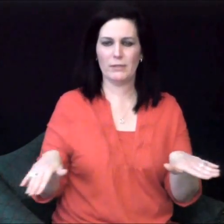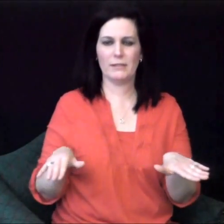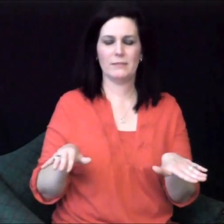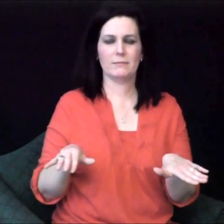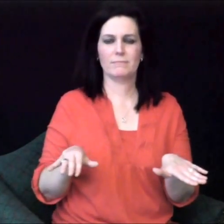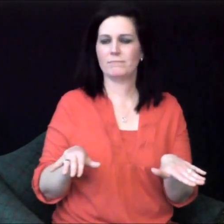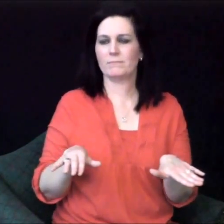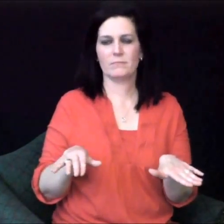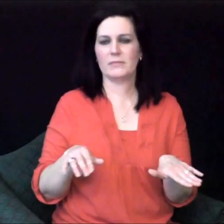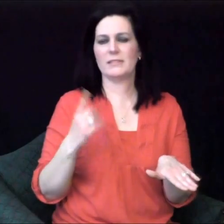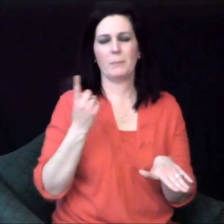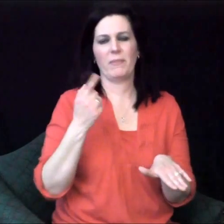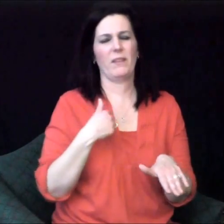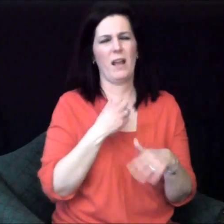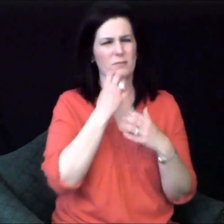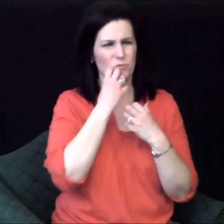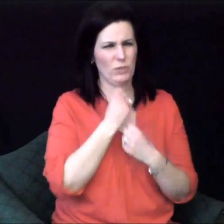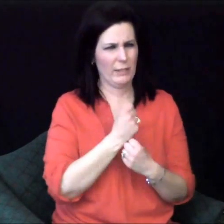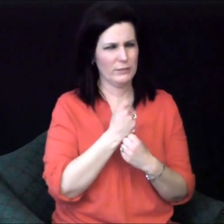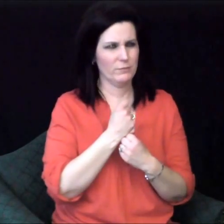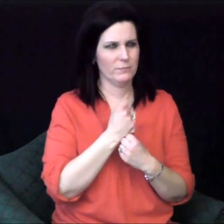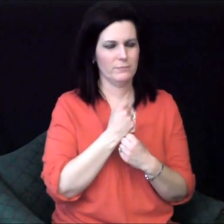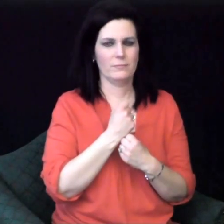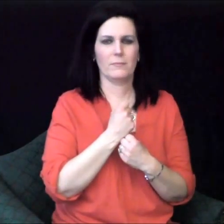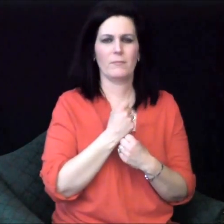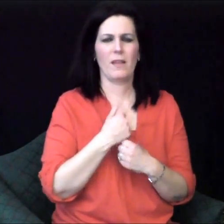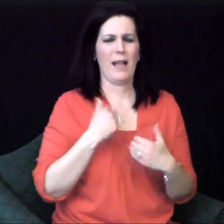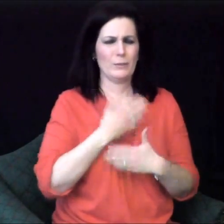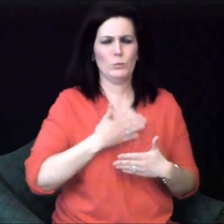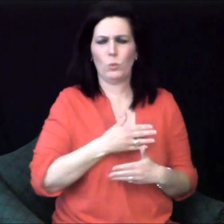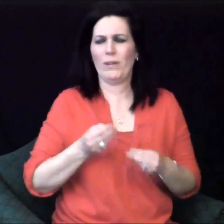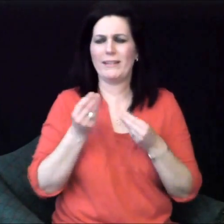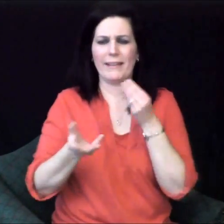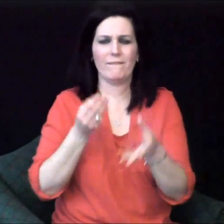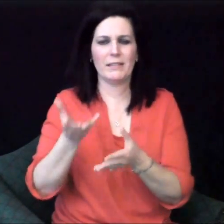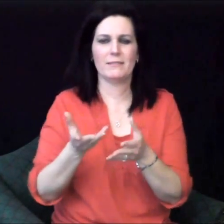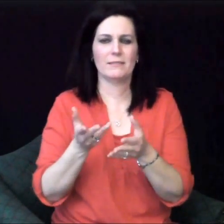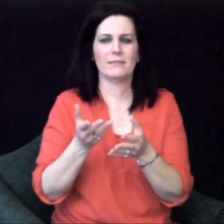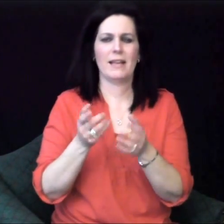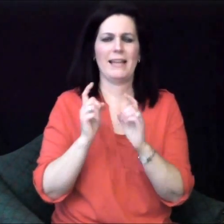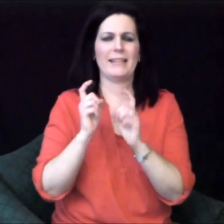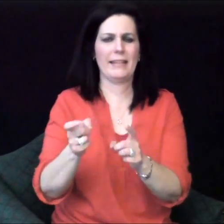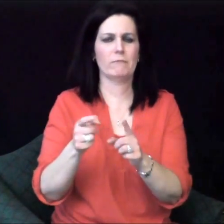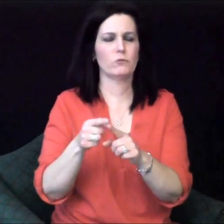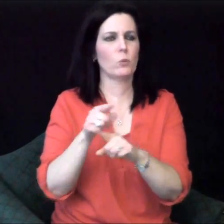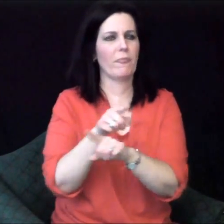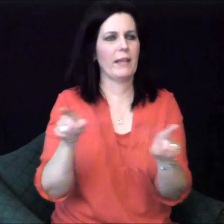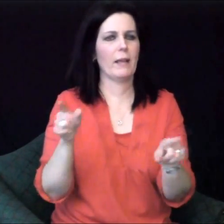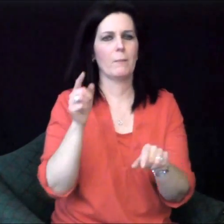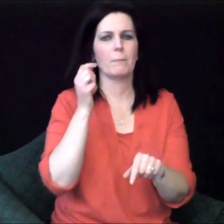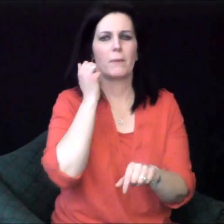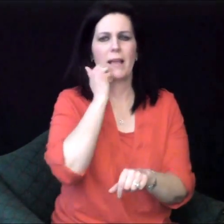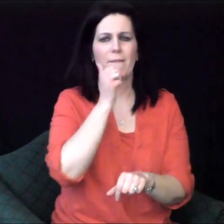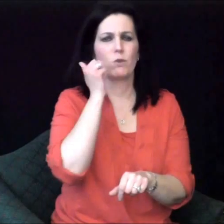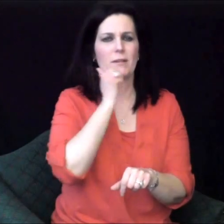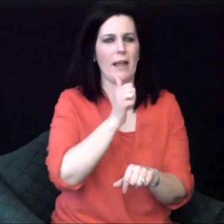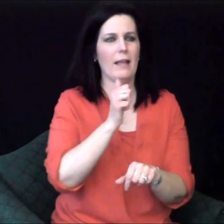children is something that I cherish. I enjoy giving them a gift every